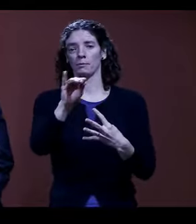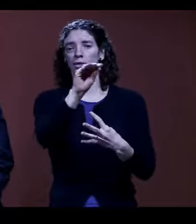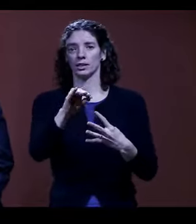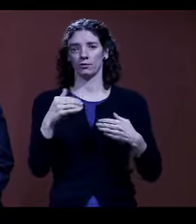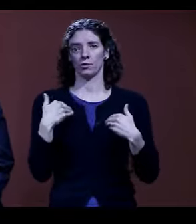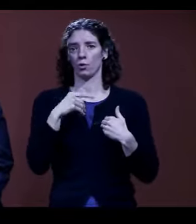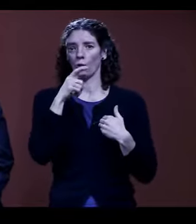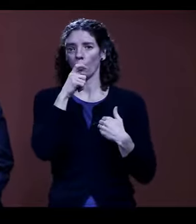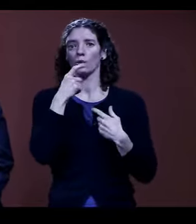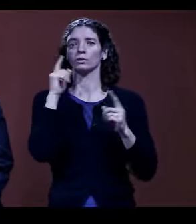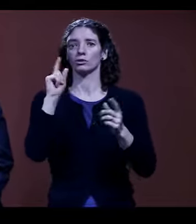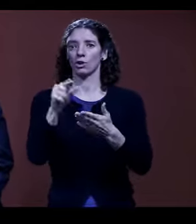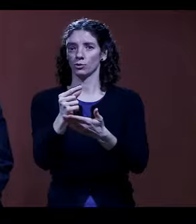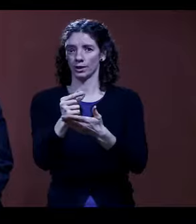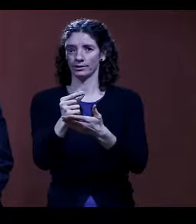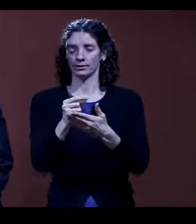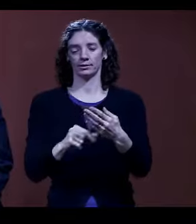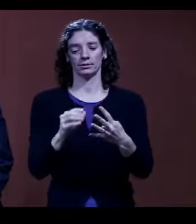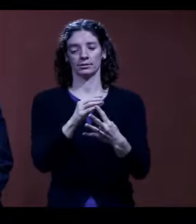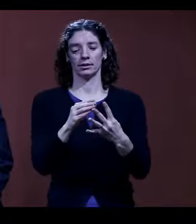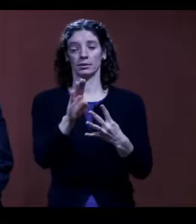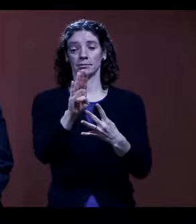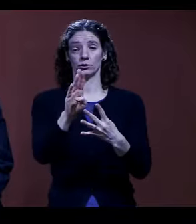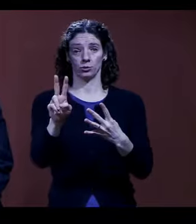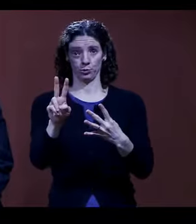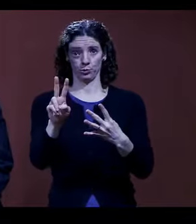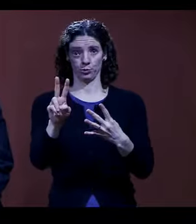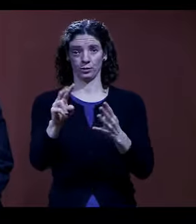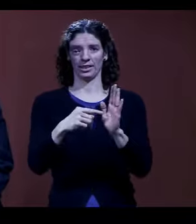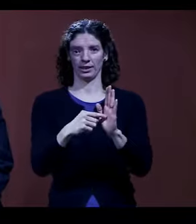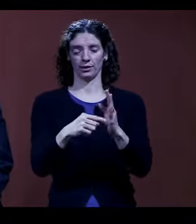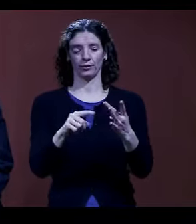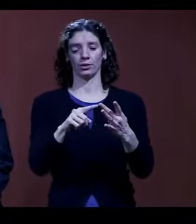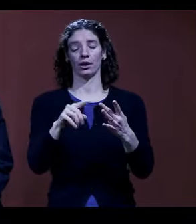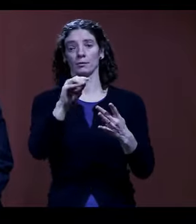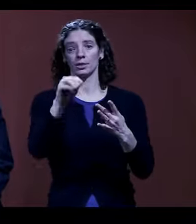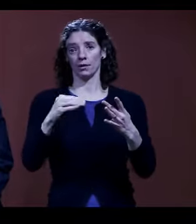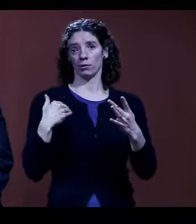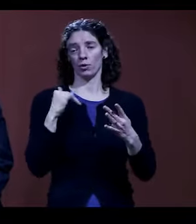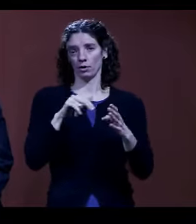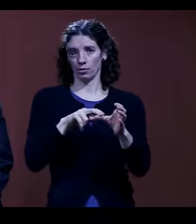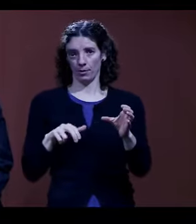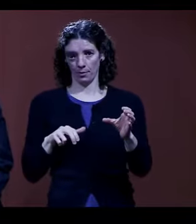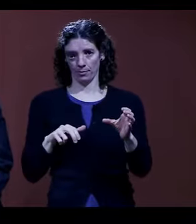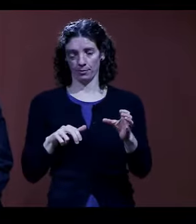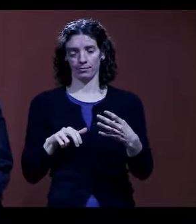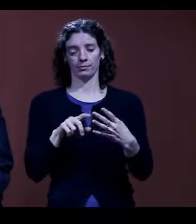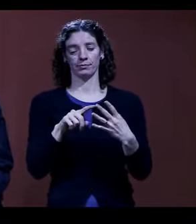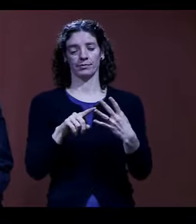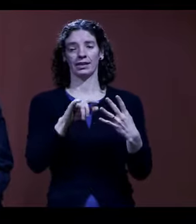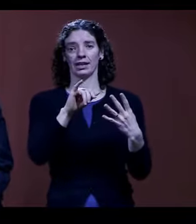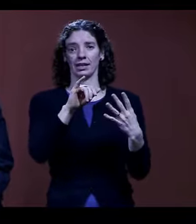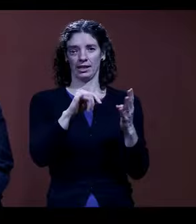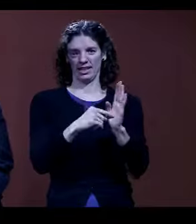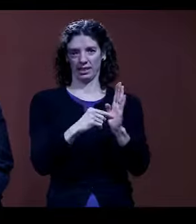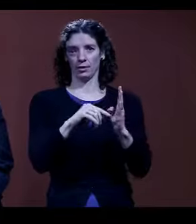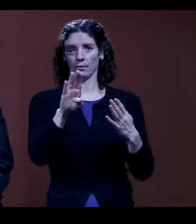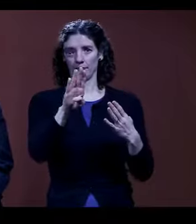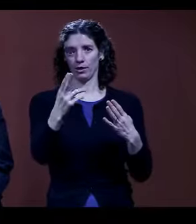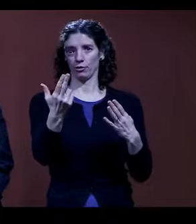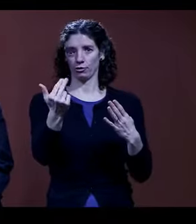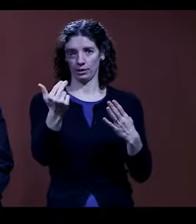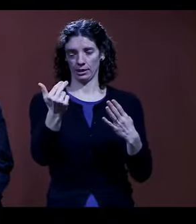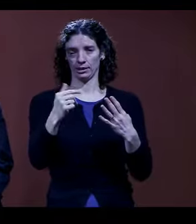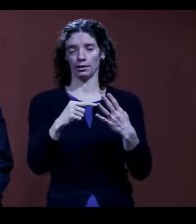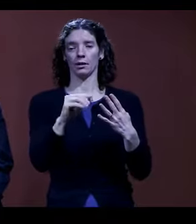graduate. Indicator B2, which is the percent of youth who drop out. Indicator B13, which is